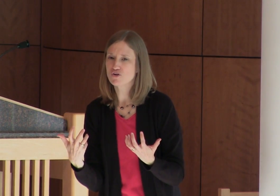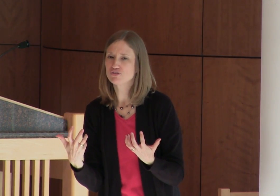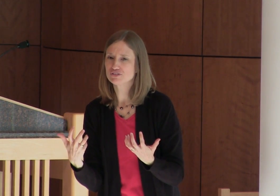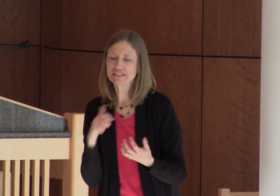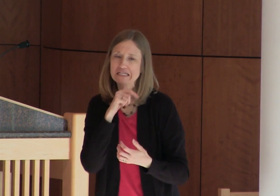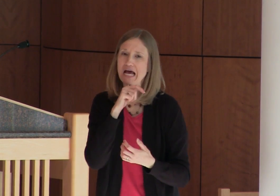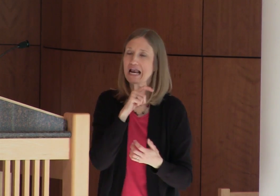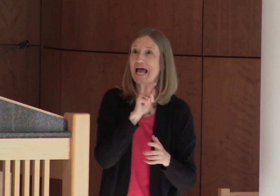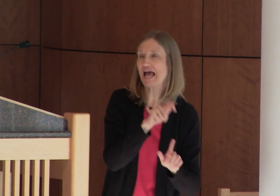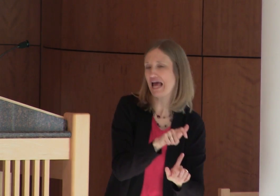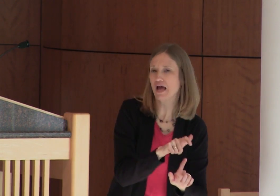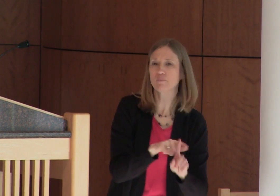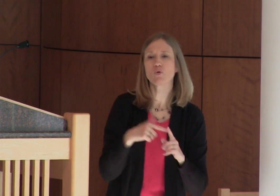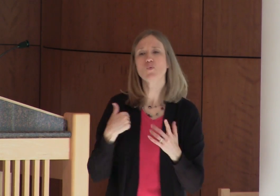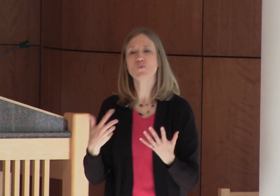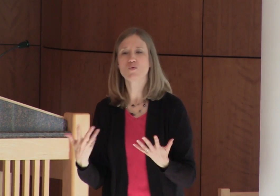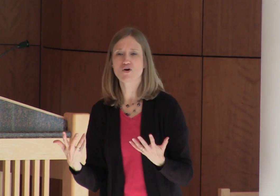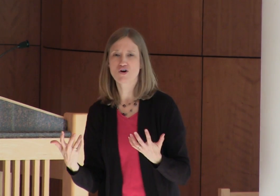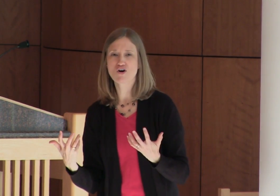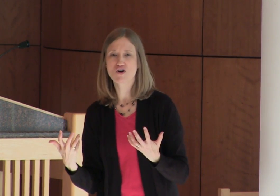and that we gladly do them with joy.